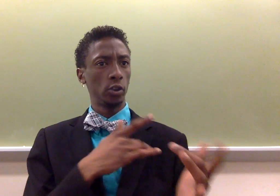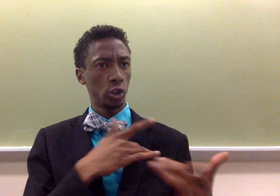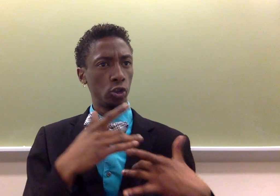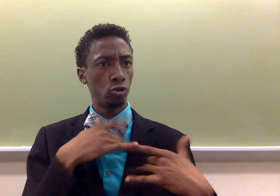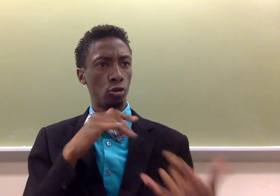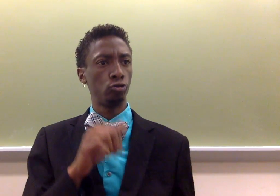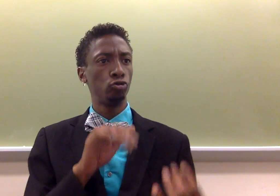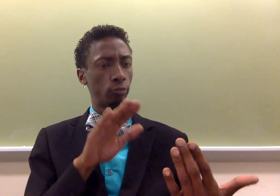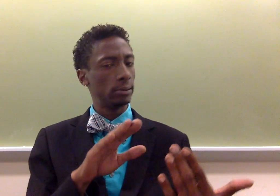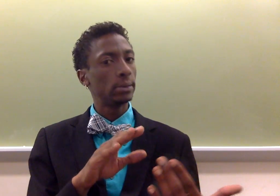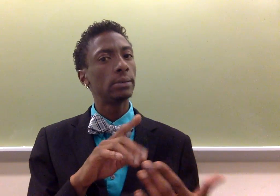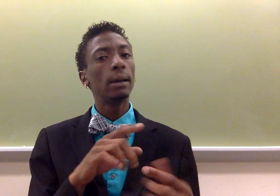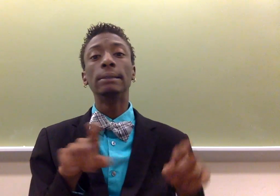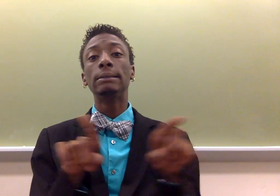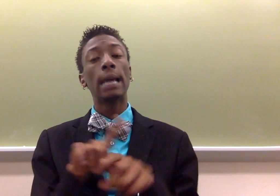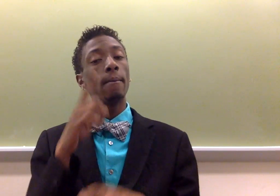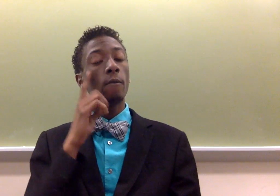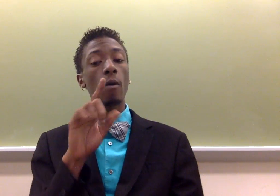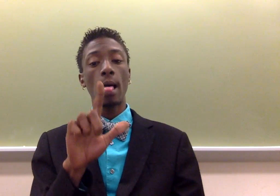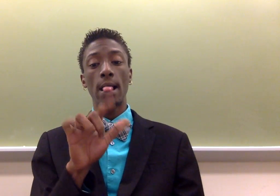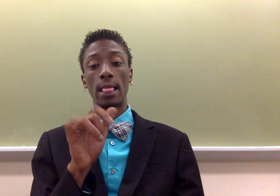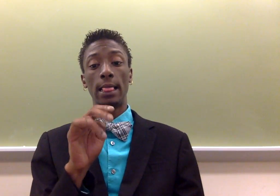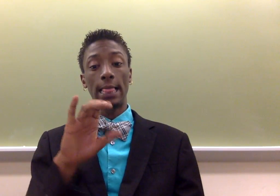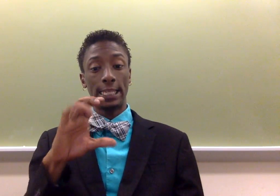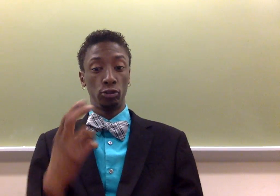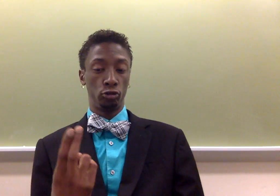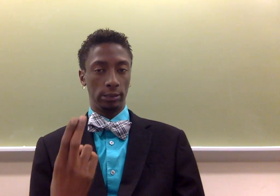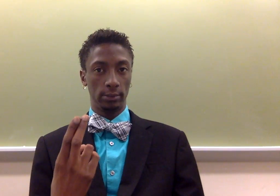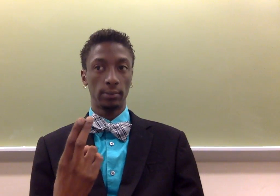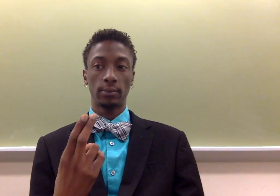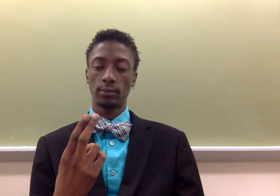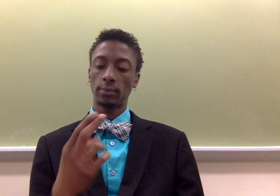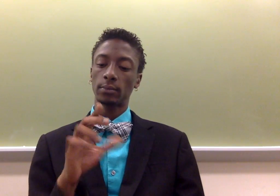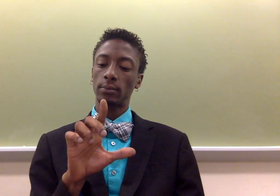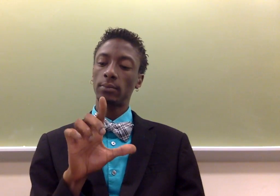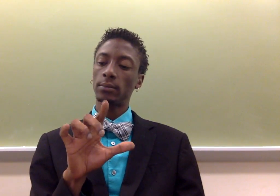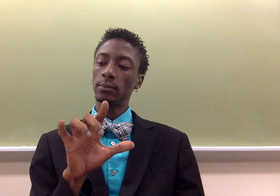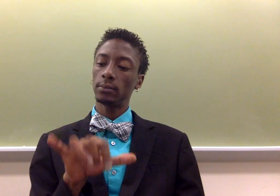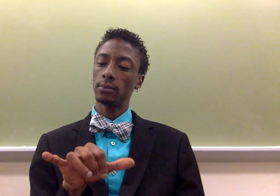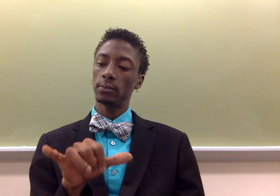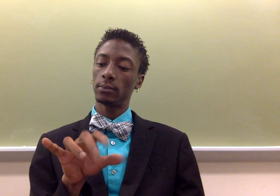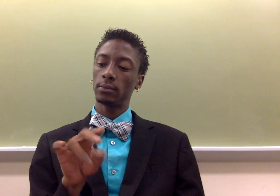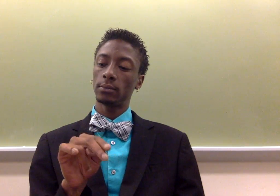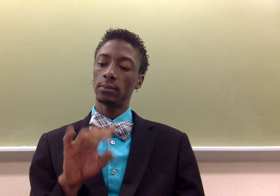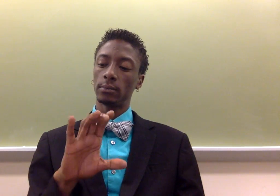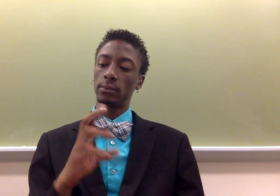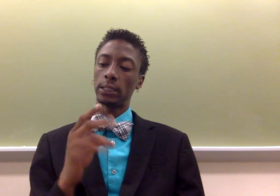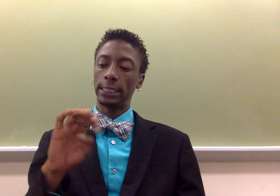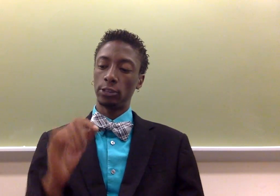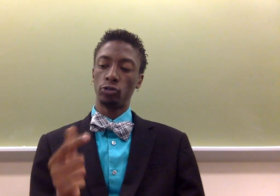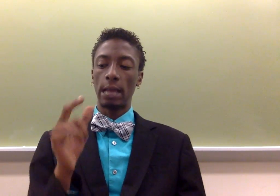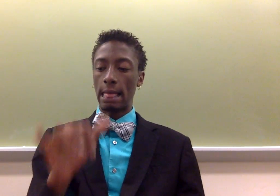that lynching, for example, was often framed as an assault on black male sexuality, which many times